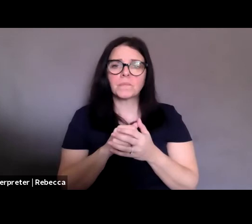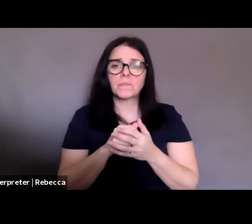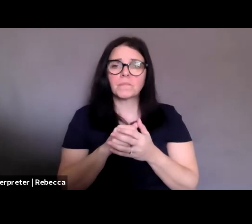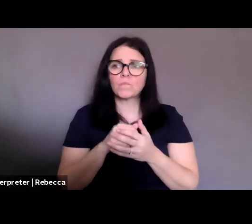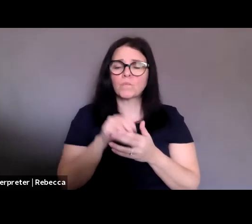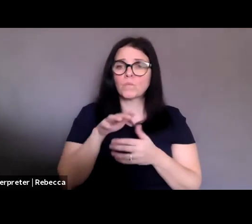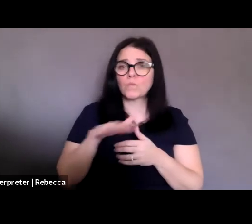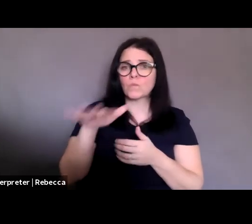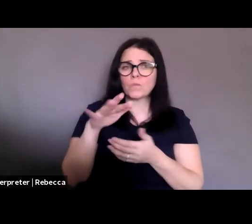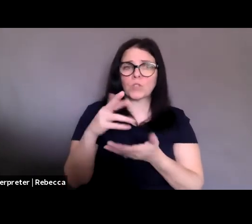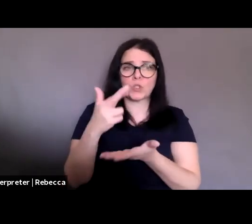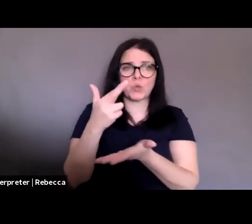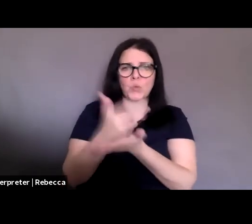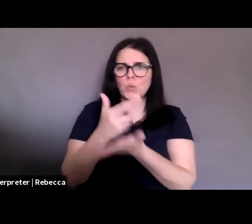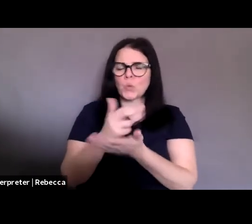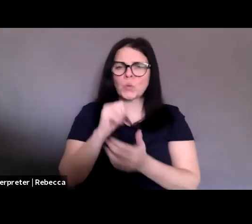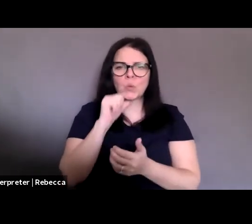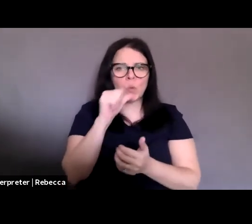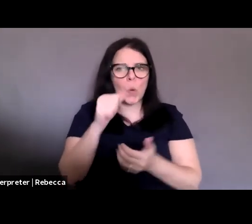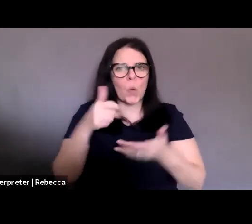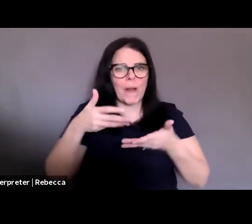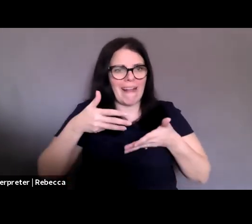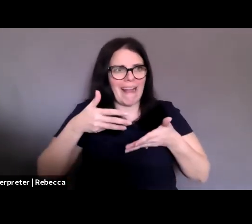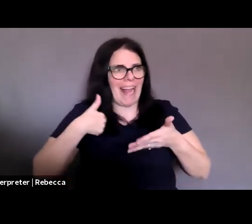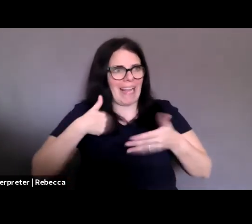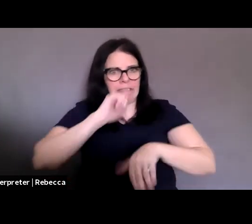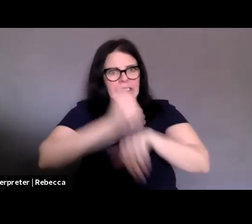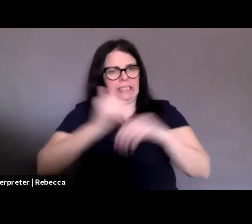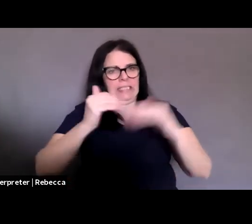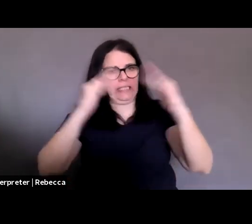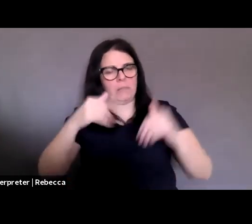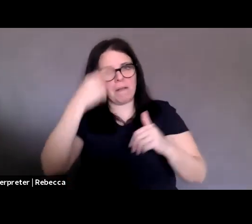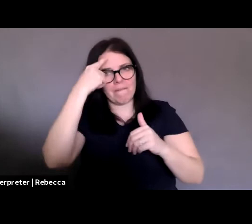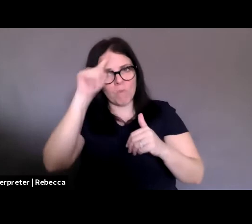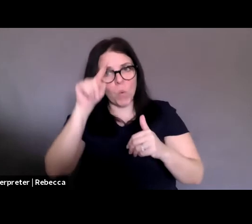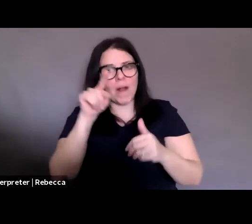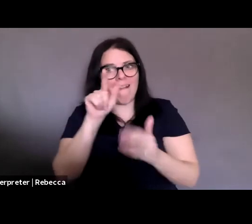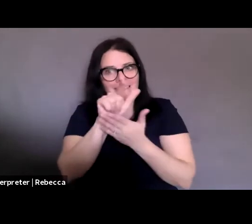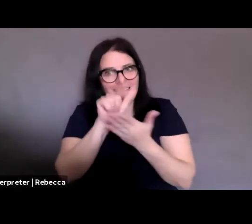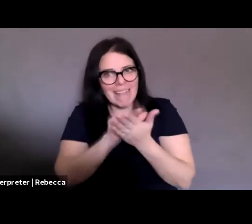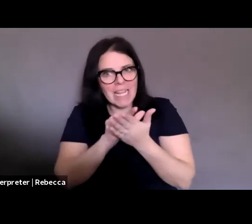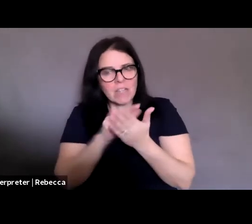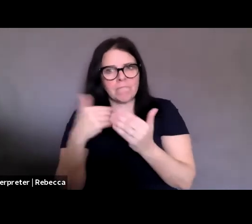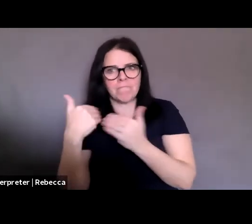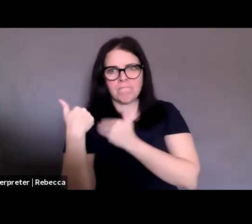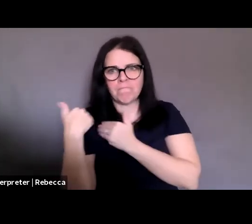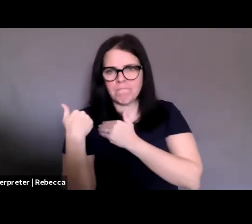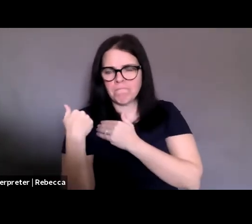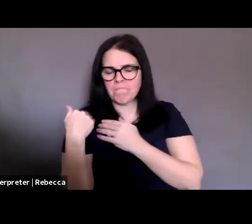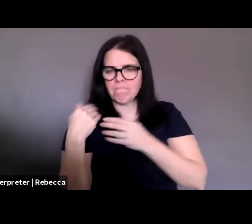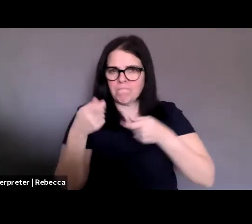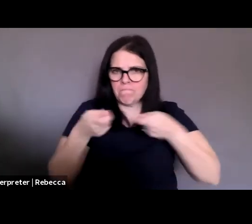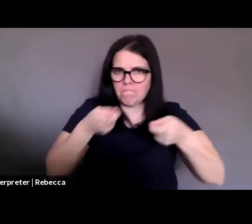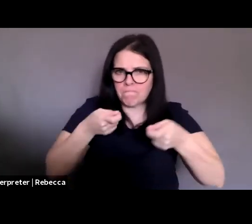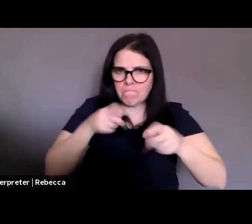judicial gatekeeping. And when courts, and particularly when appeal courts,